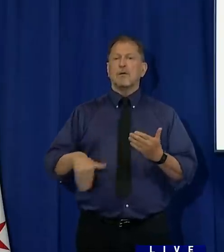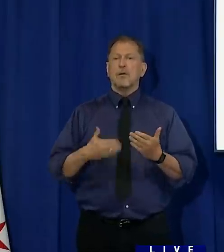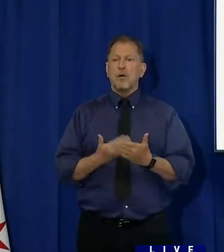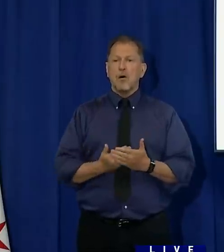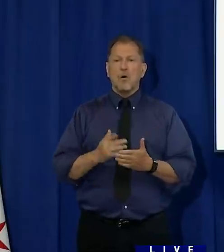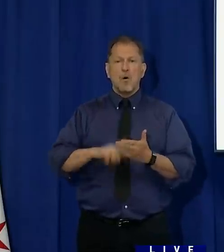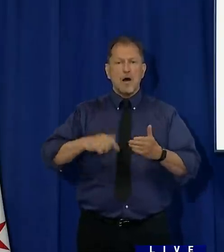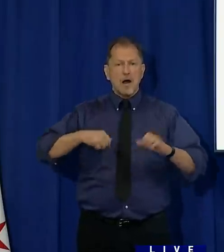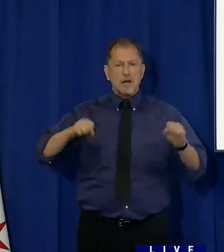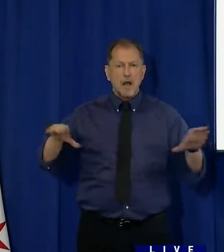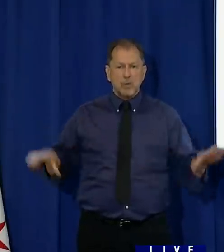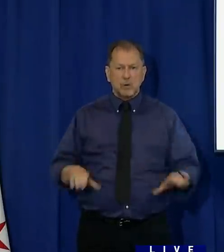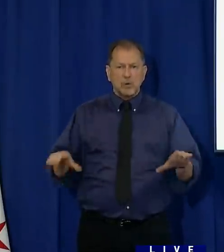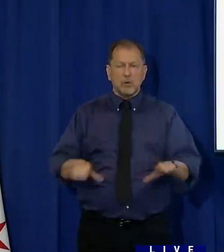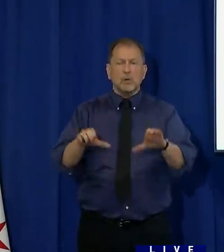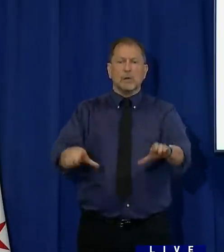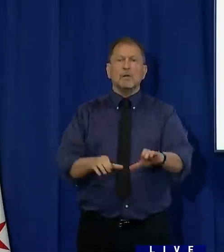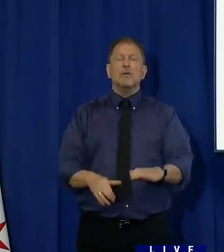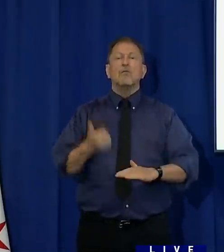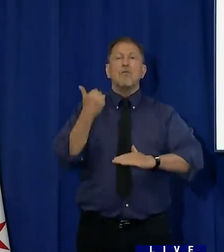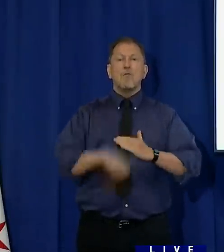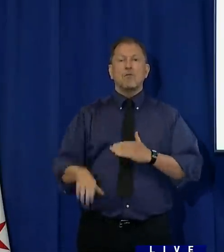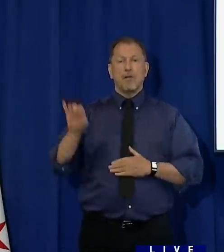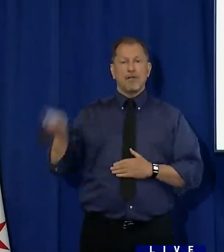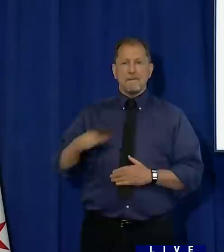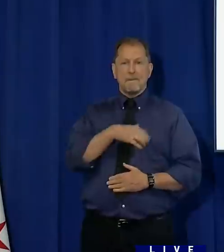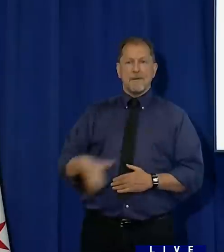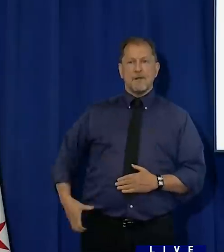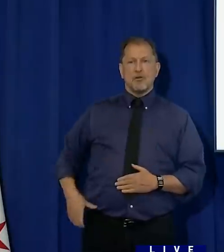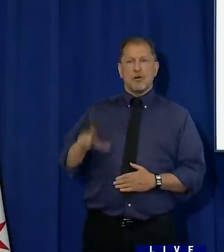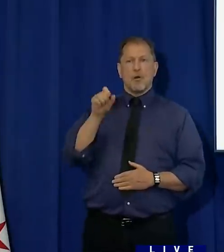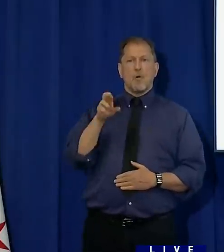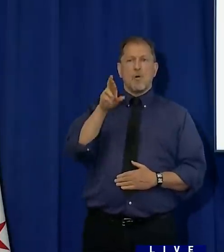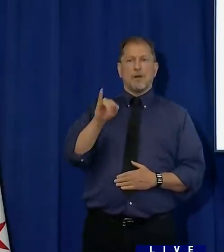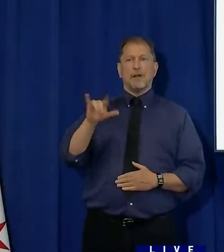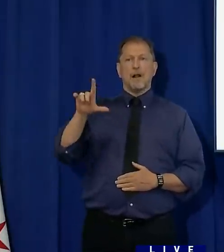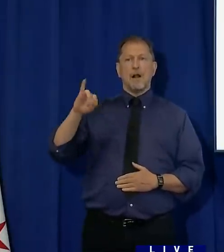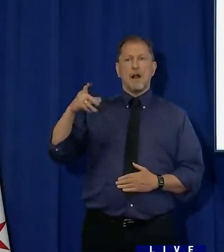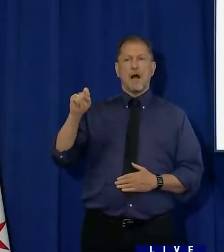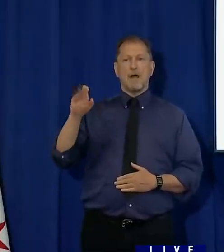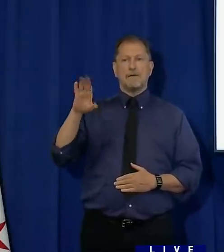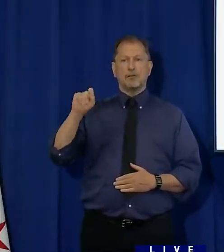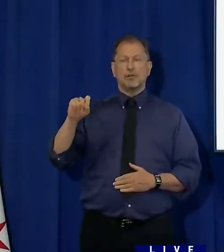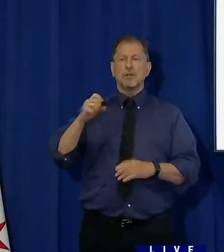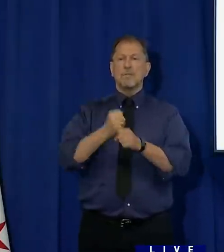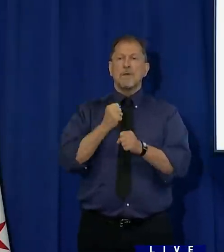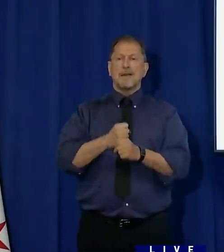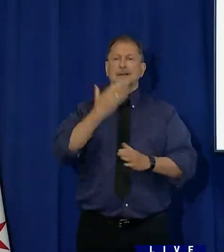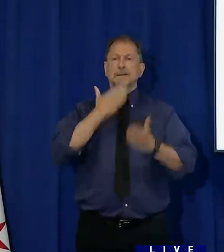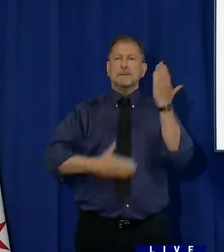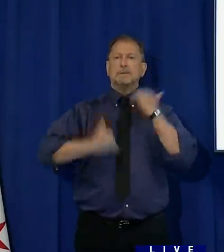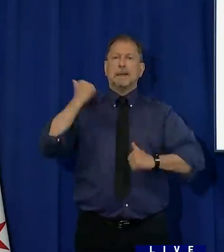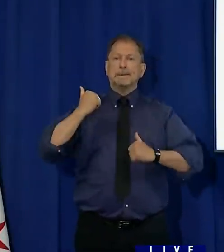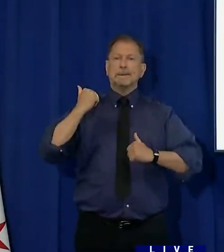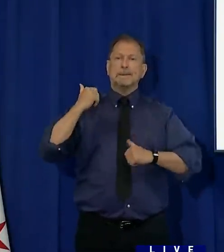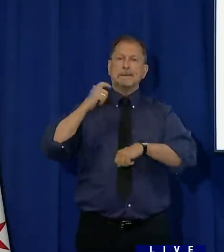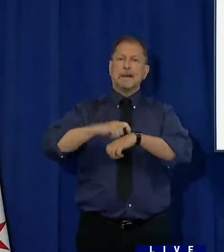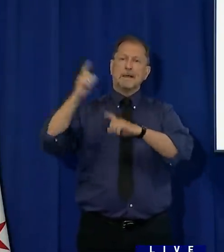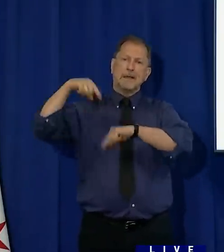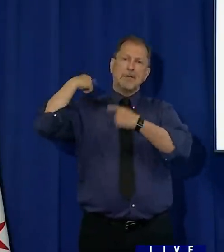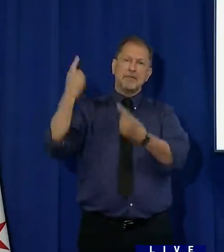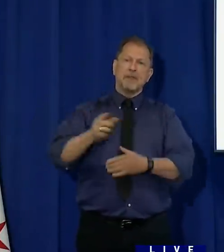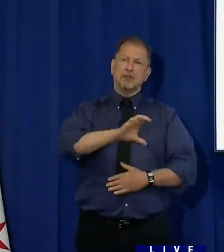make this era of Laura Lightfoot the absolutely best era that this city has